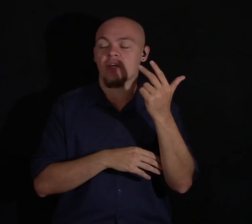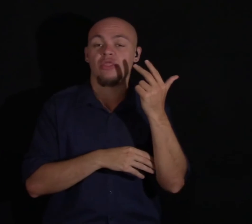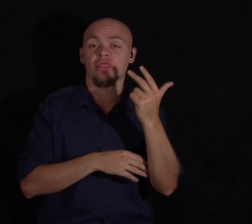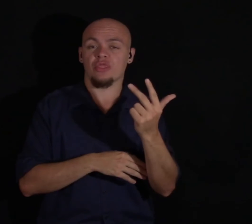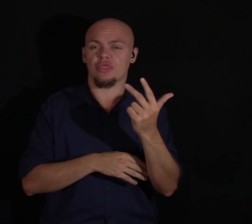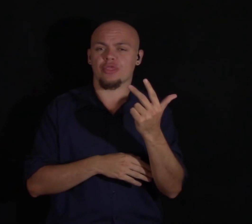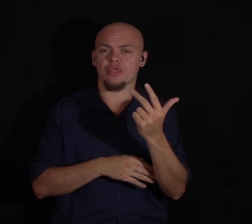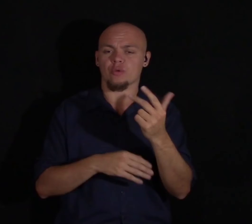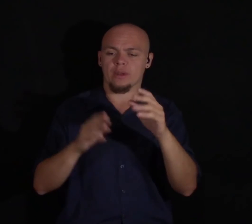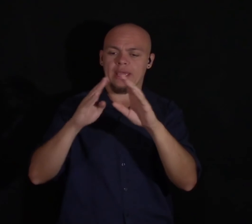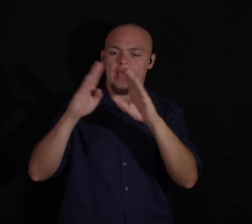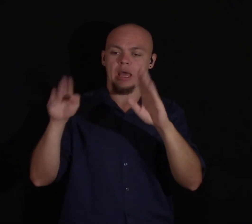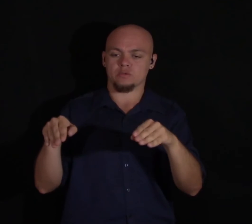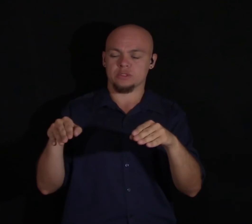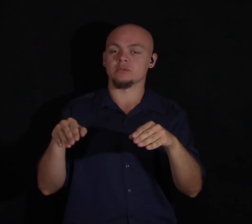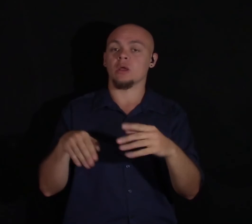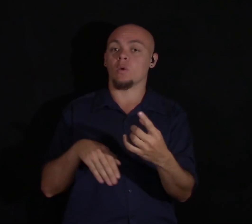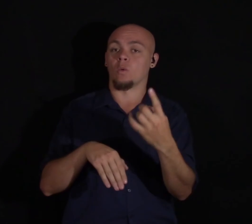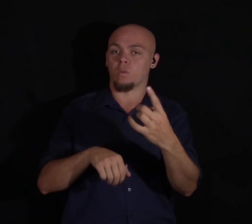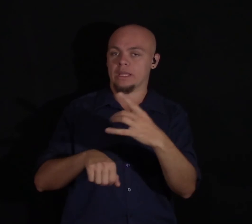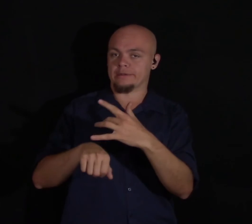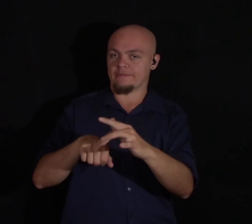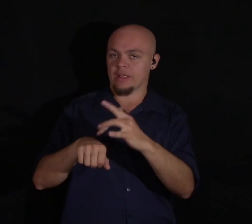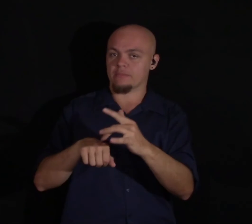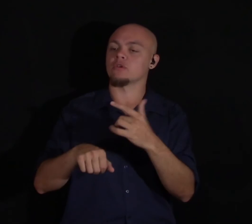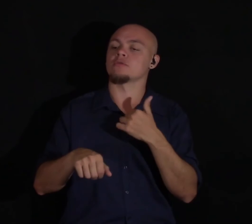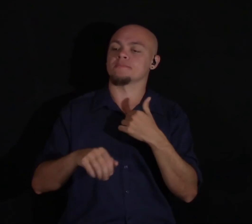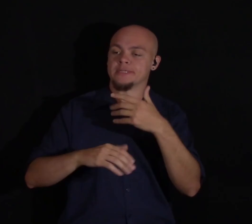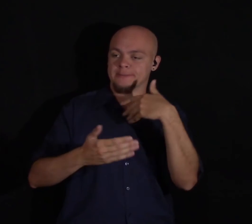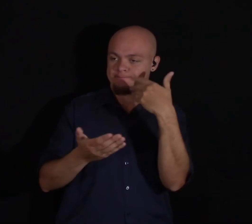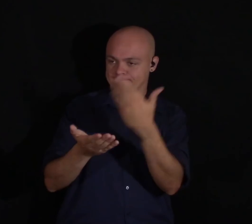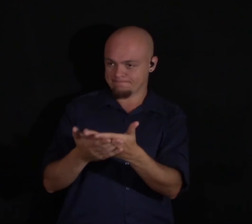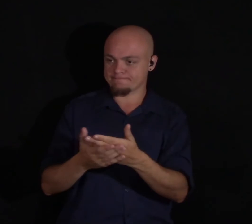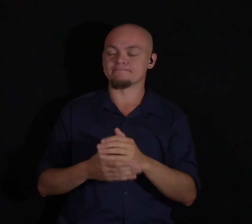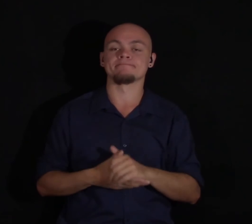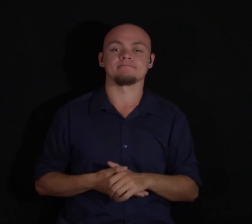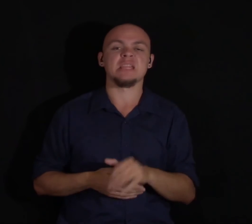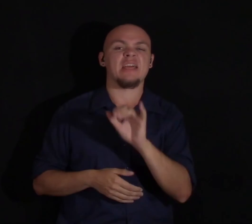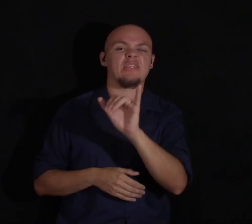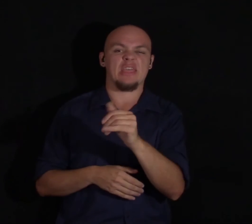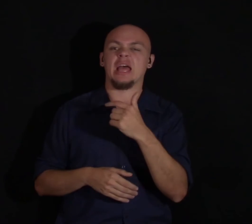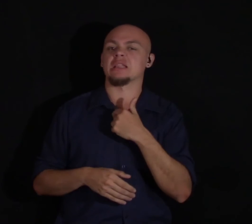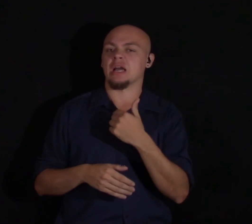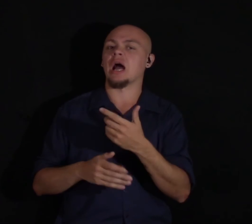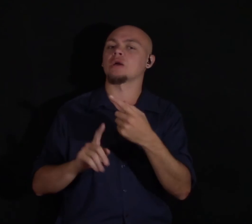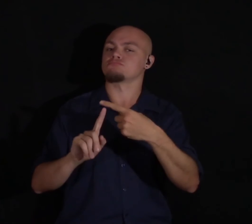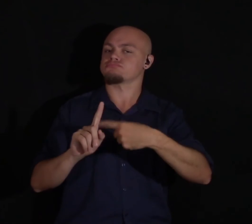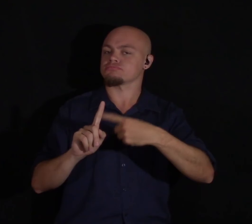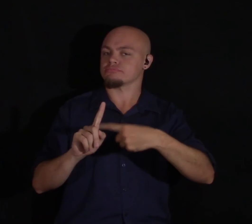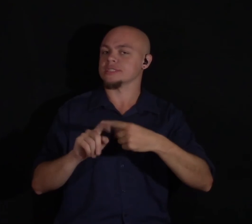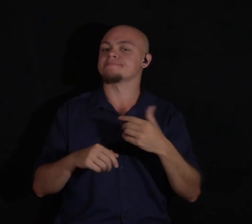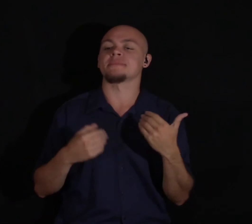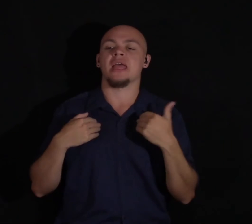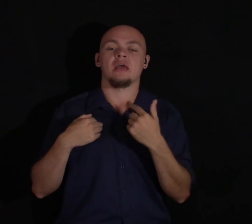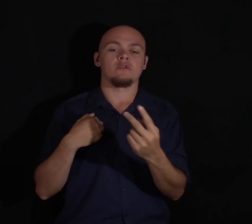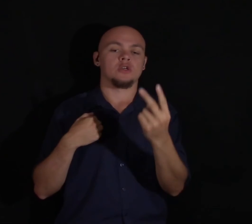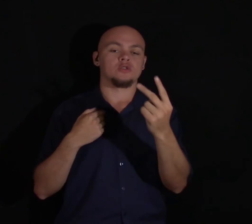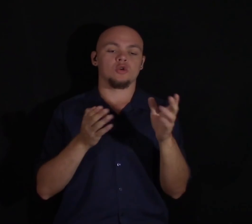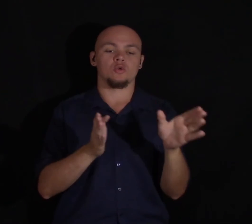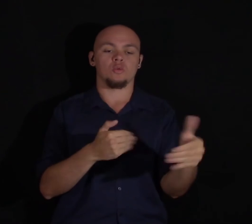one of those was vacant when I arrived. This I hired. It contained but 2 rooms, and these exhibited